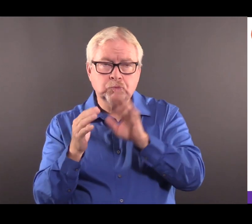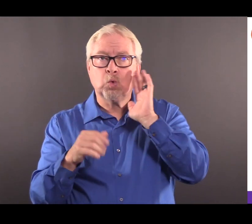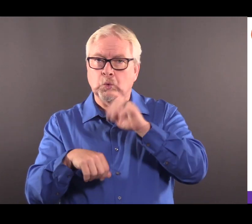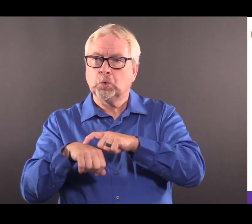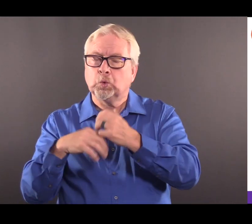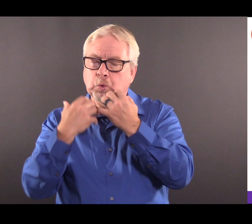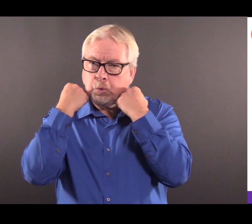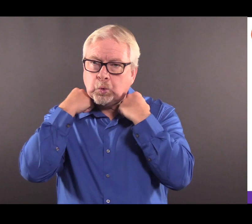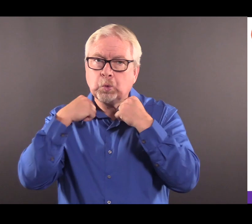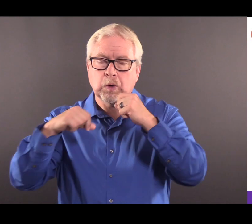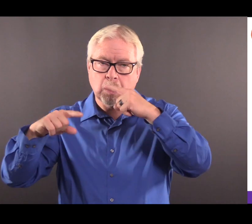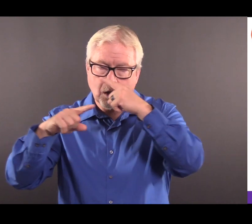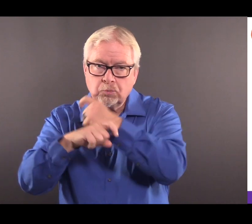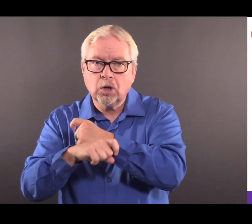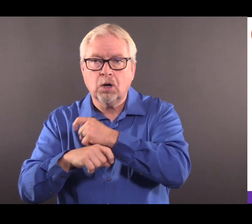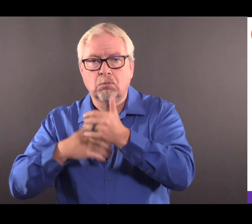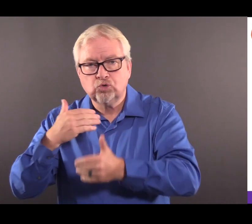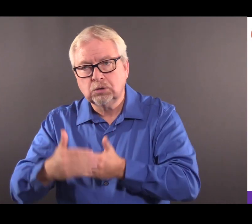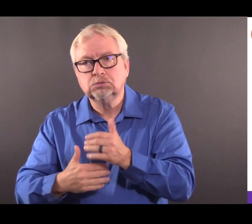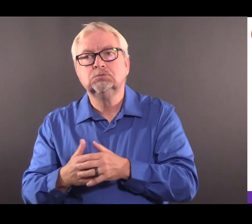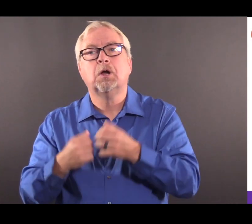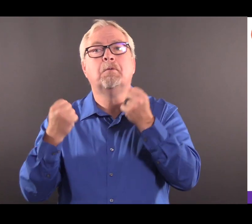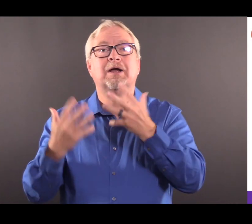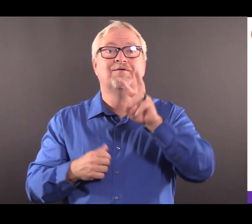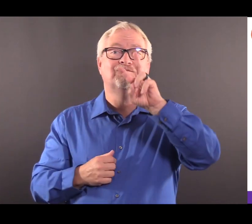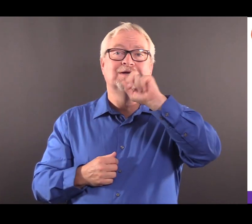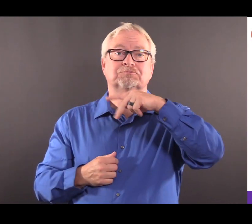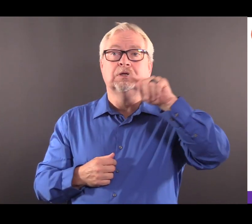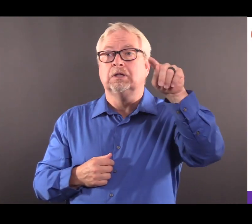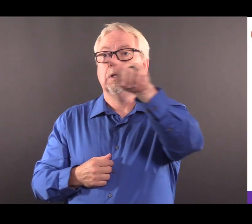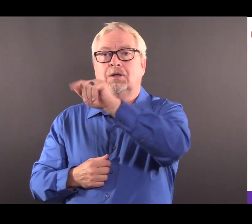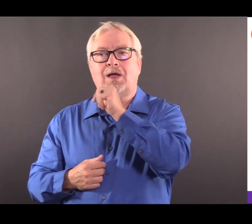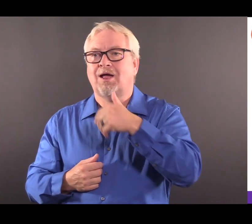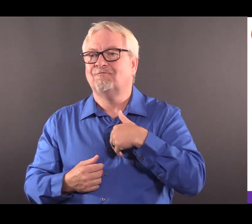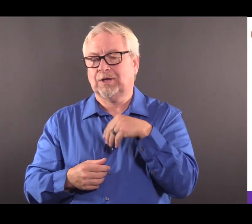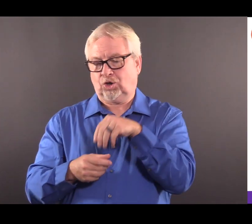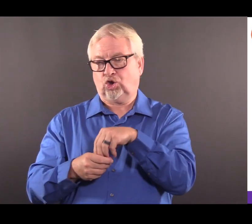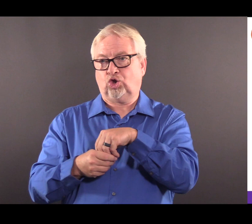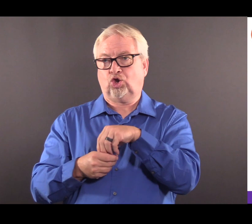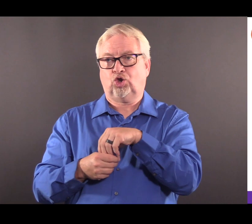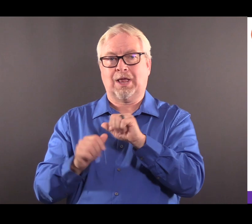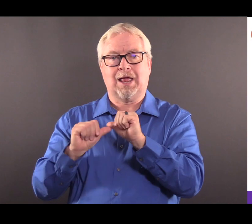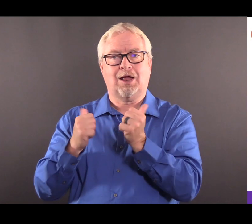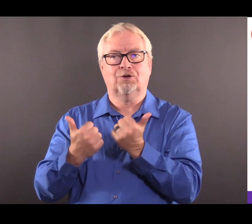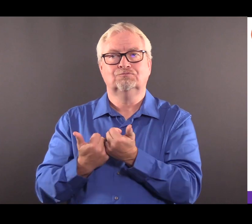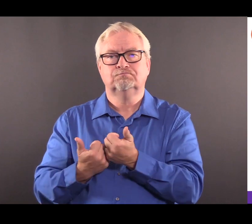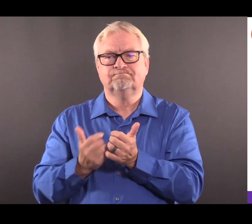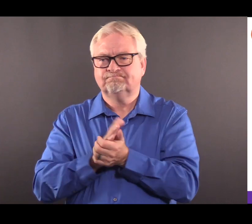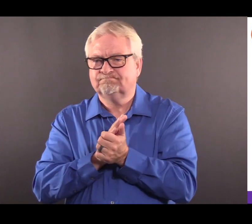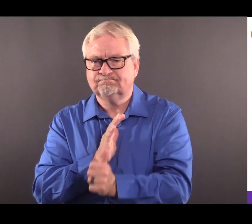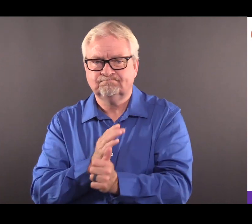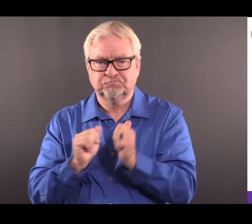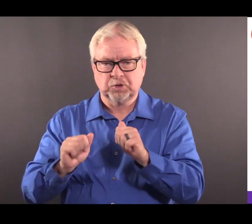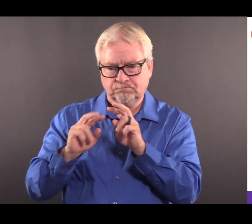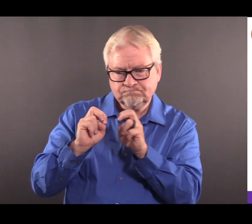and complex process. Many VSPs lack the internal